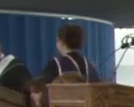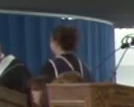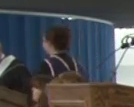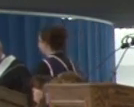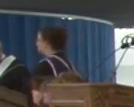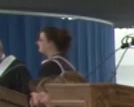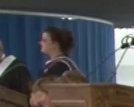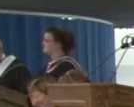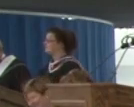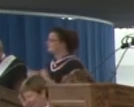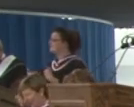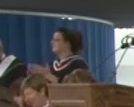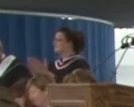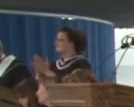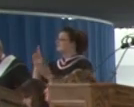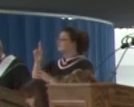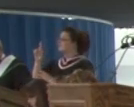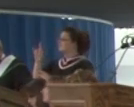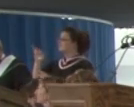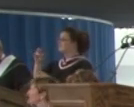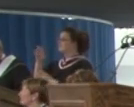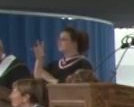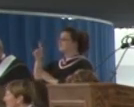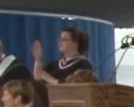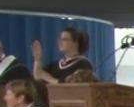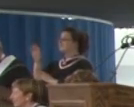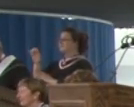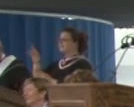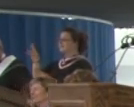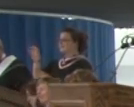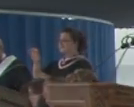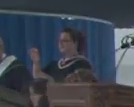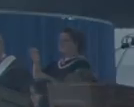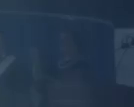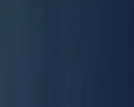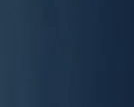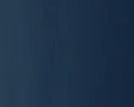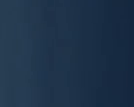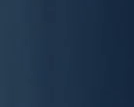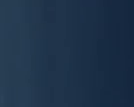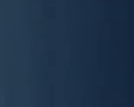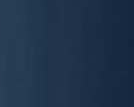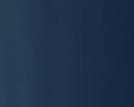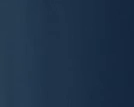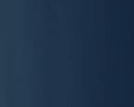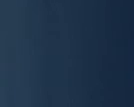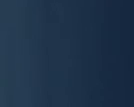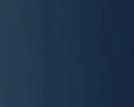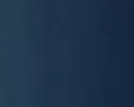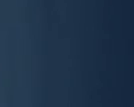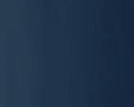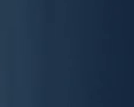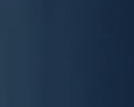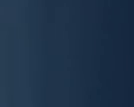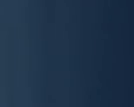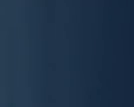Now I'd like to invite Mr. Richard Beer, President of the Loyalist College Alumni Association, to say a few words.